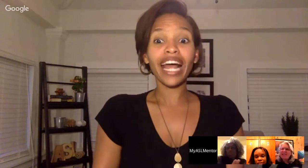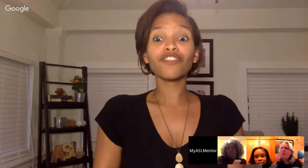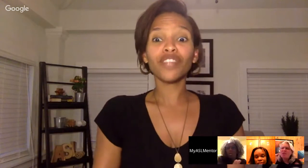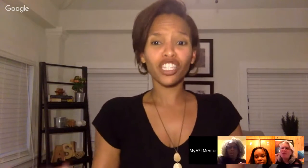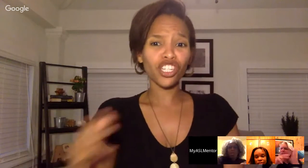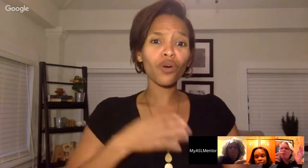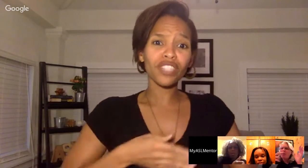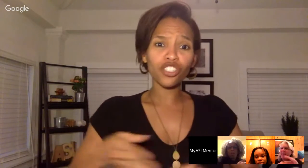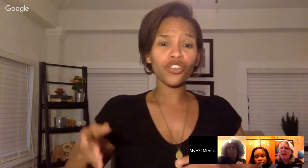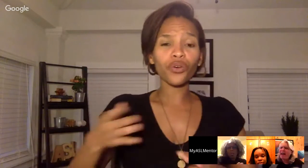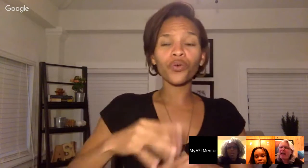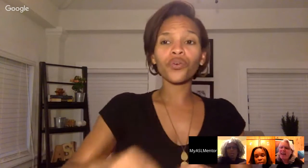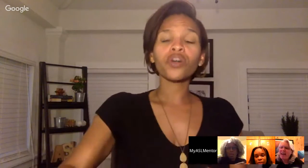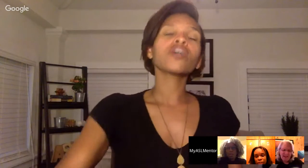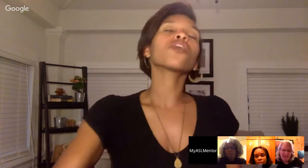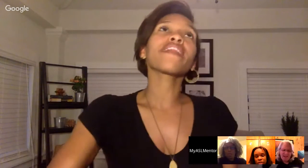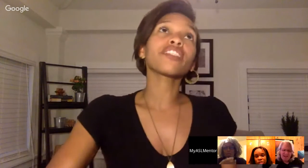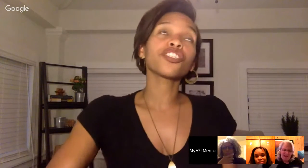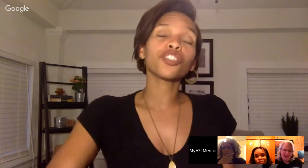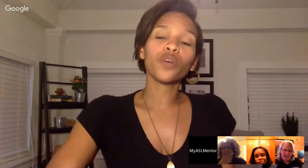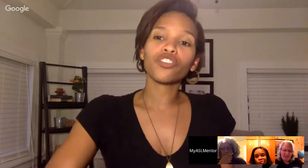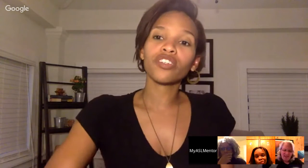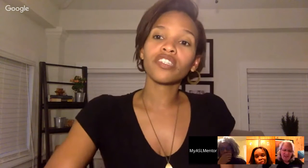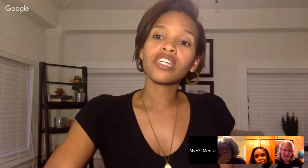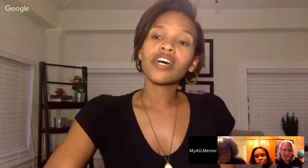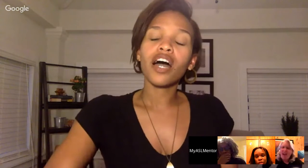Right after that, she goes into, okay, that's a good question.